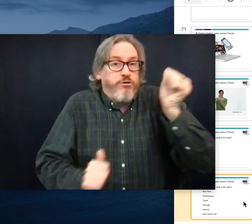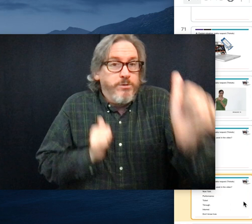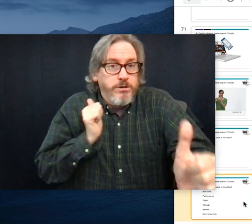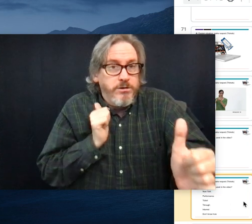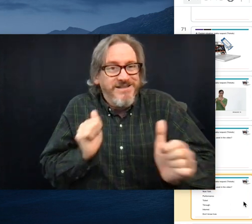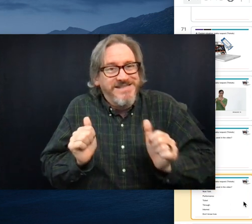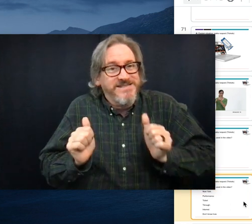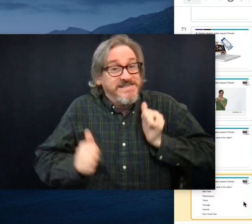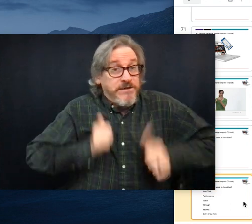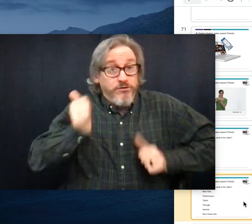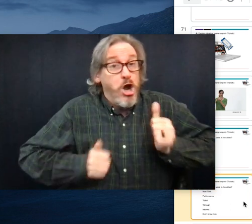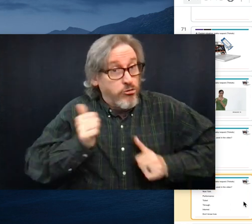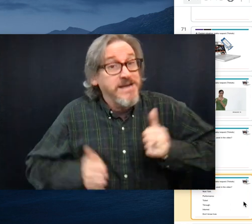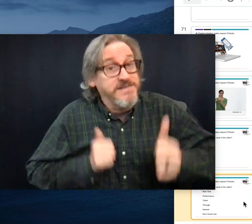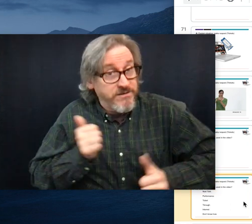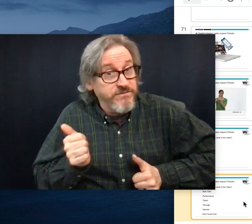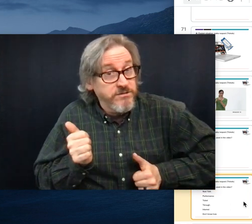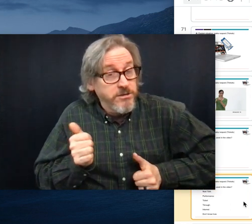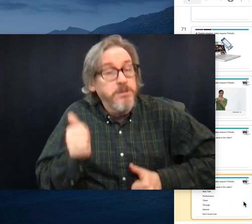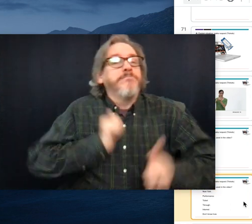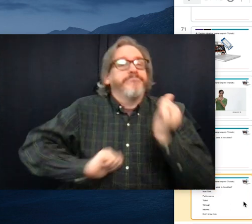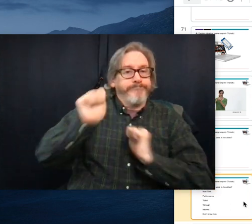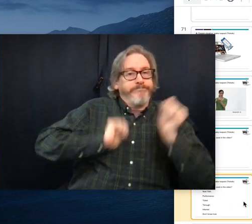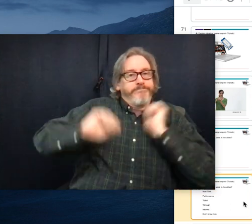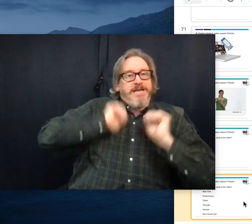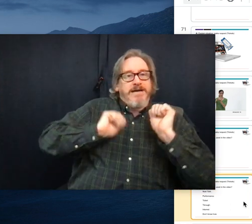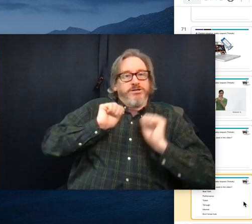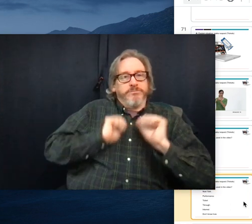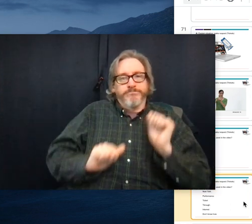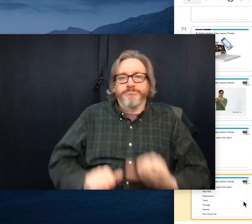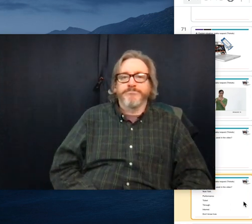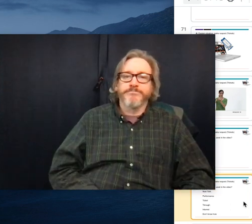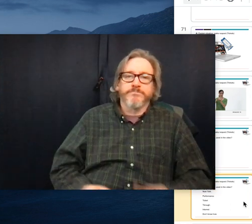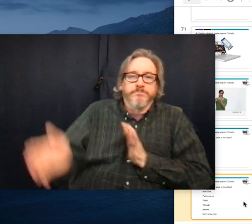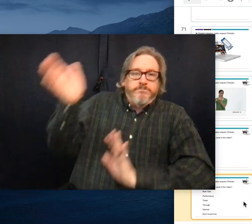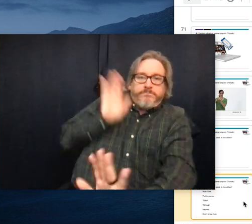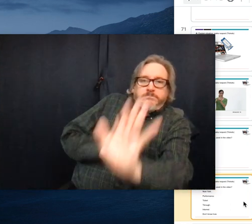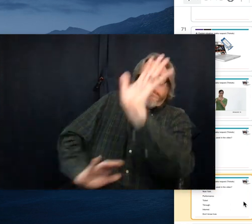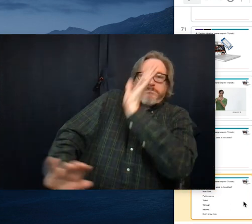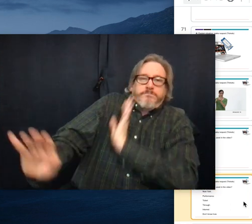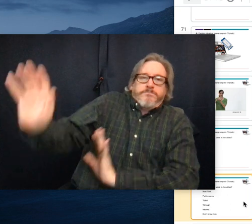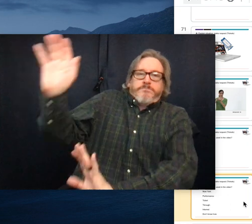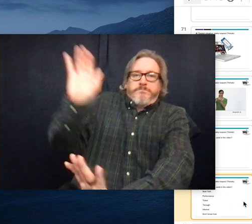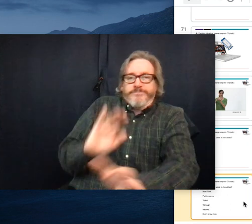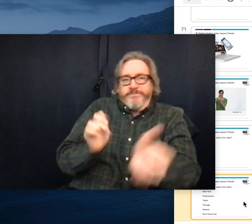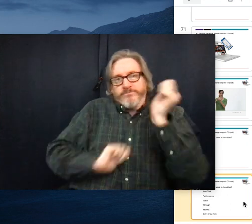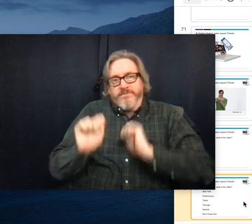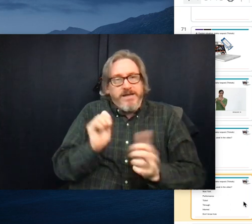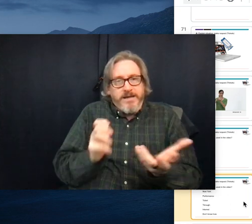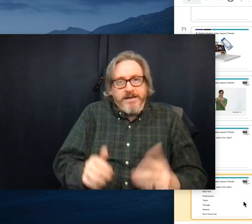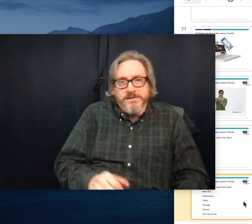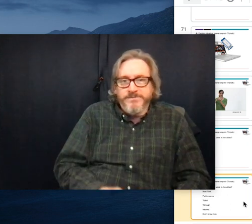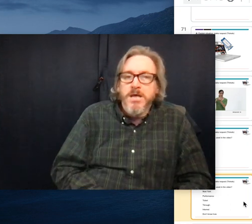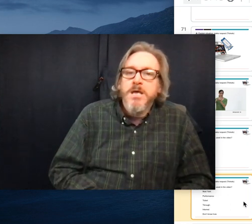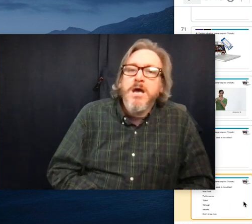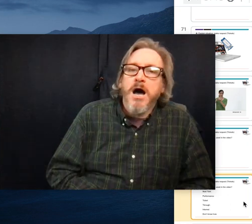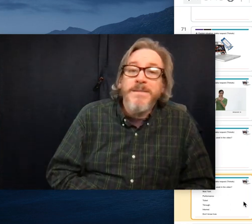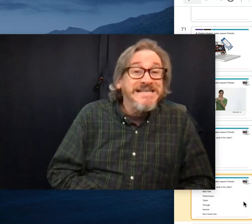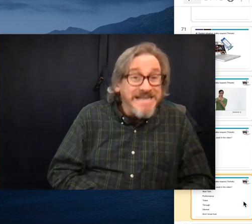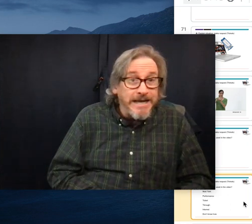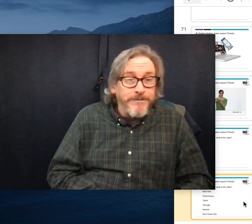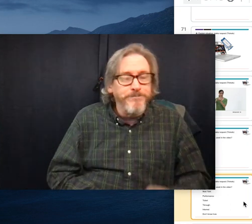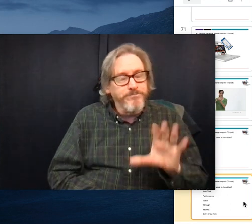Then they know, oh, I got to go back and got to fix that. It'll be helpful to you too, where like if you're finger spelling to someone and halfway through the word,